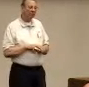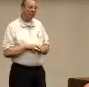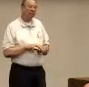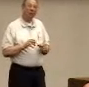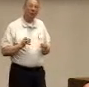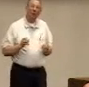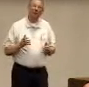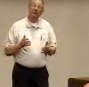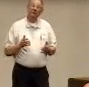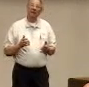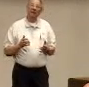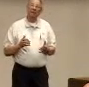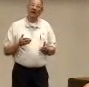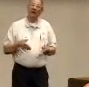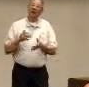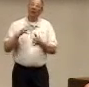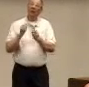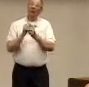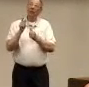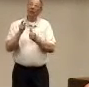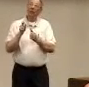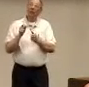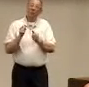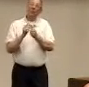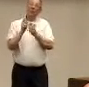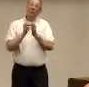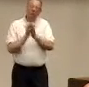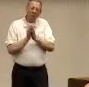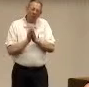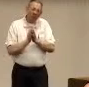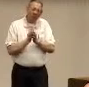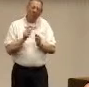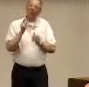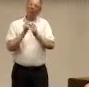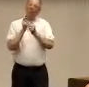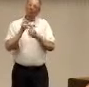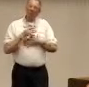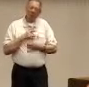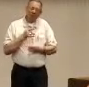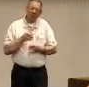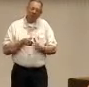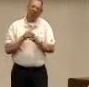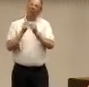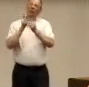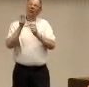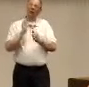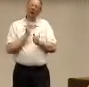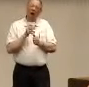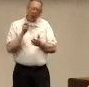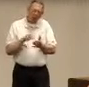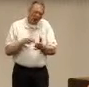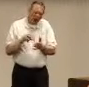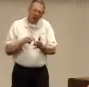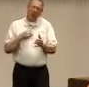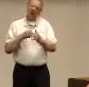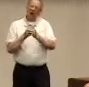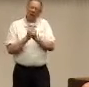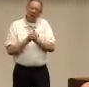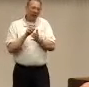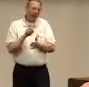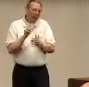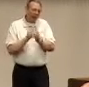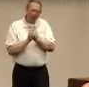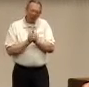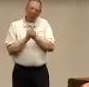and say, all right, God, let us be with you. Let us be with you in prayer. Let us be with you in spirit. Let us be with you in our reading